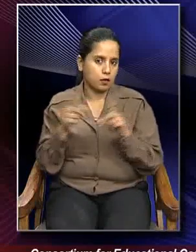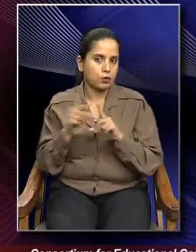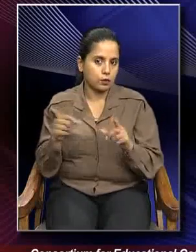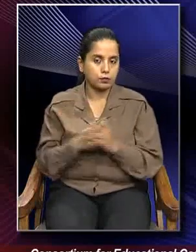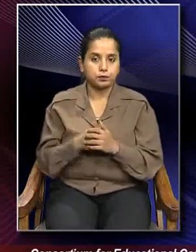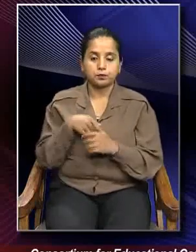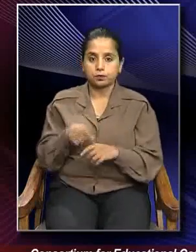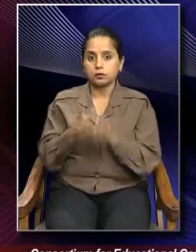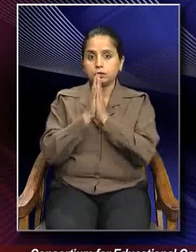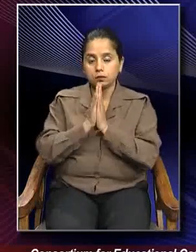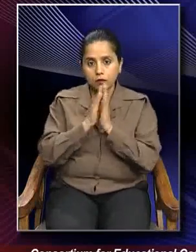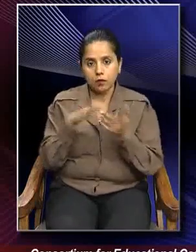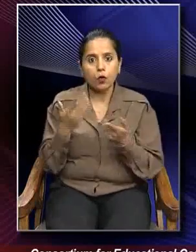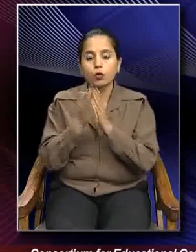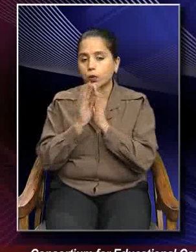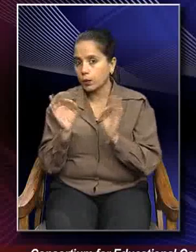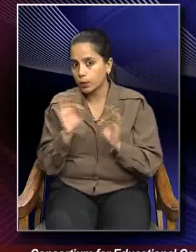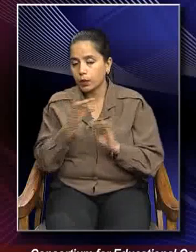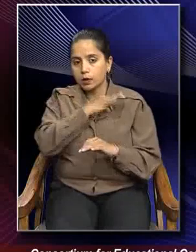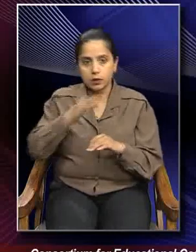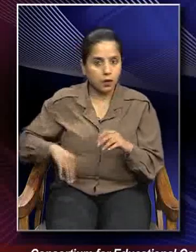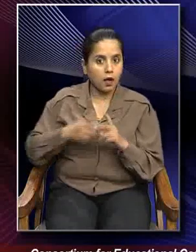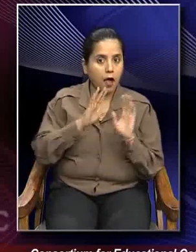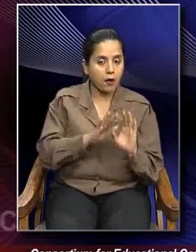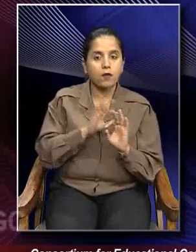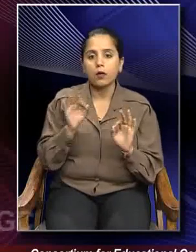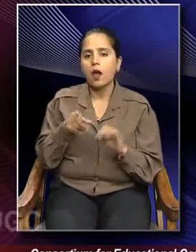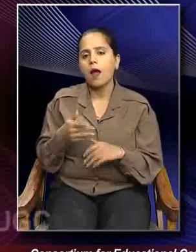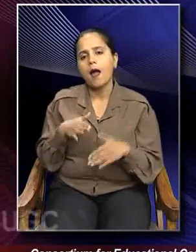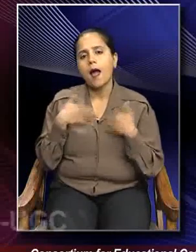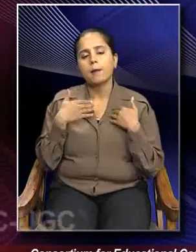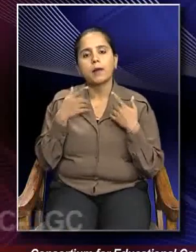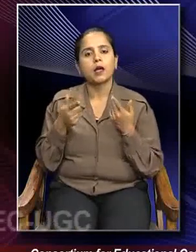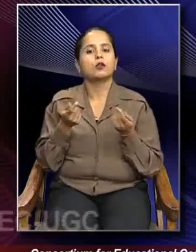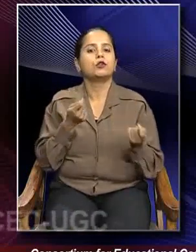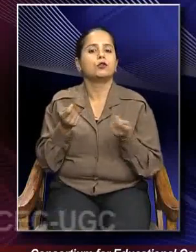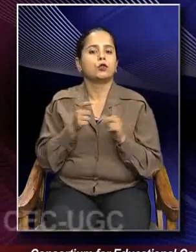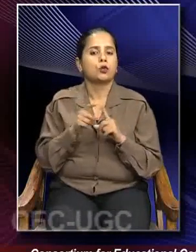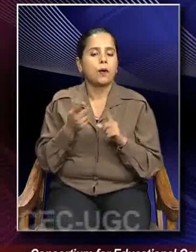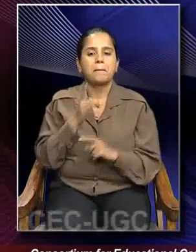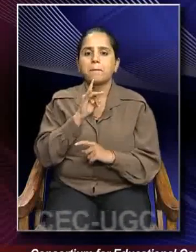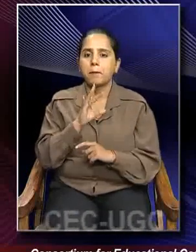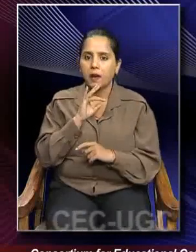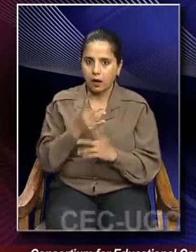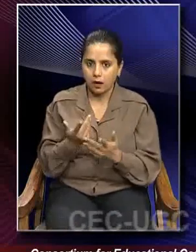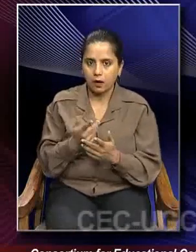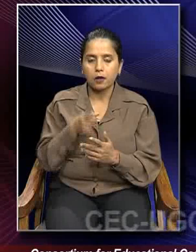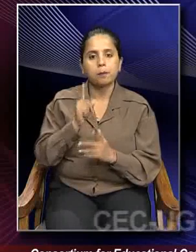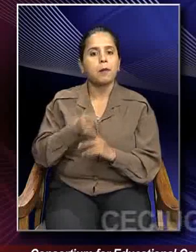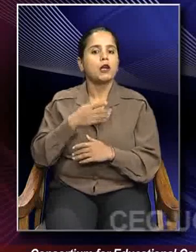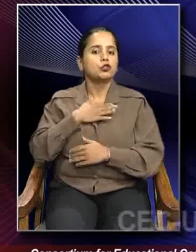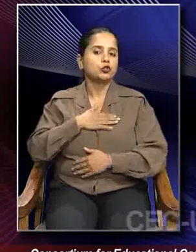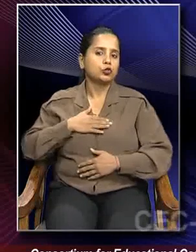So Dharma and Adharma, they deal with happiness and pain to be